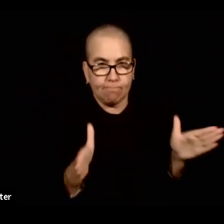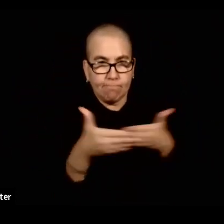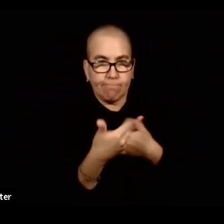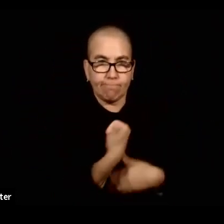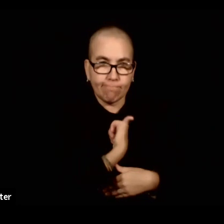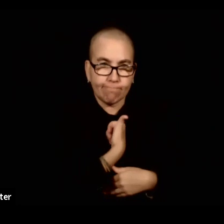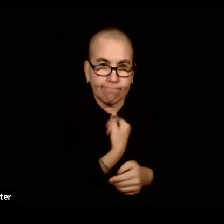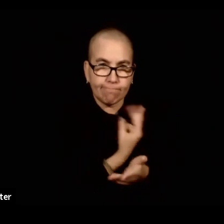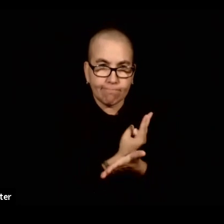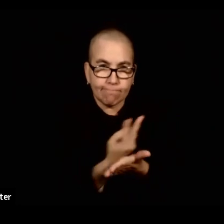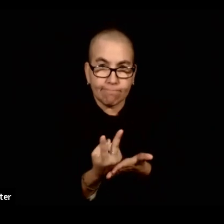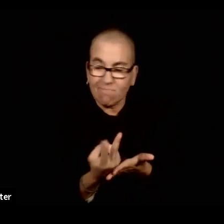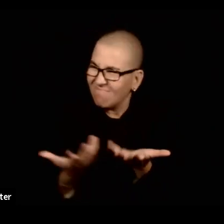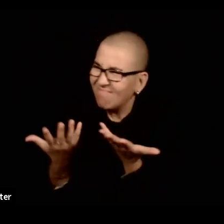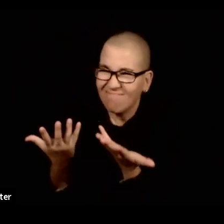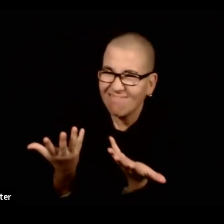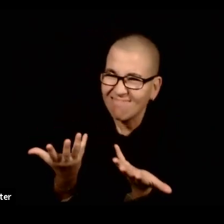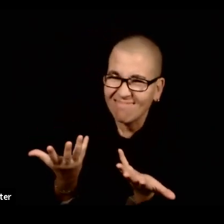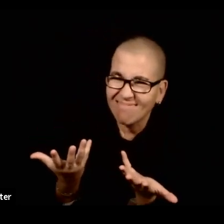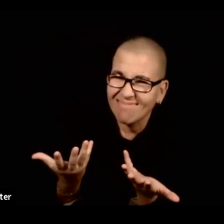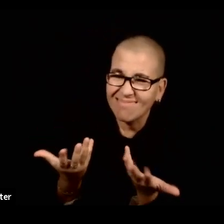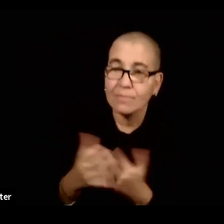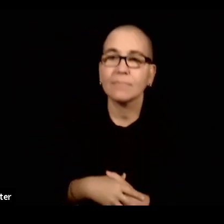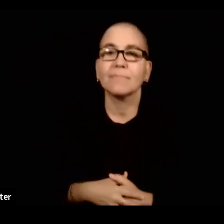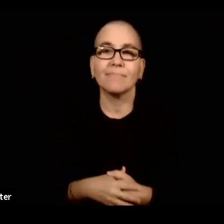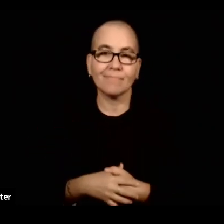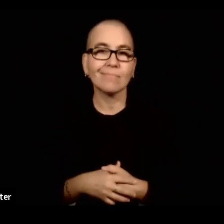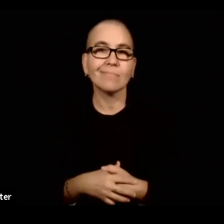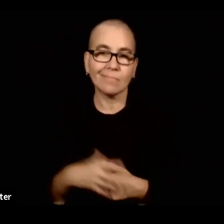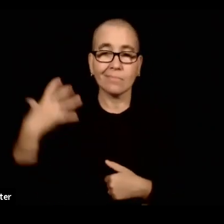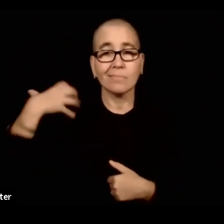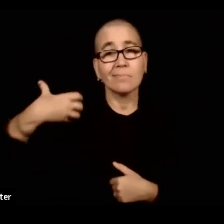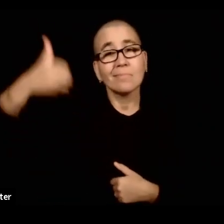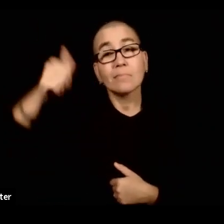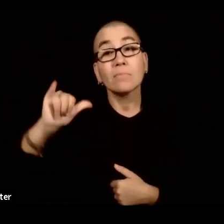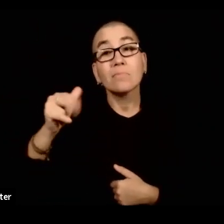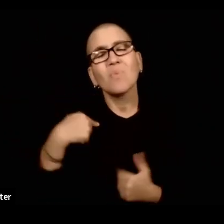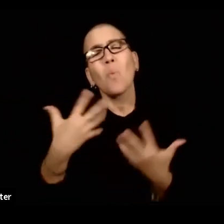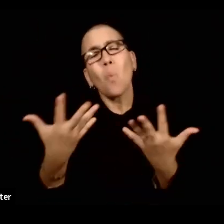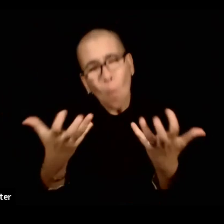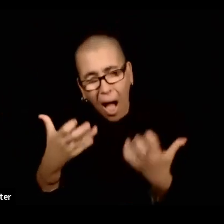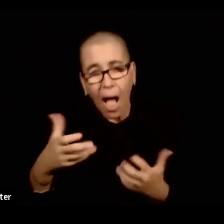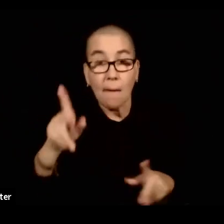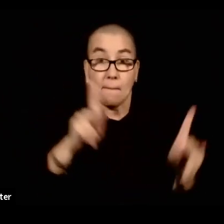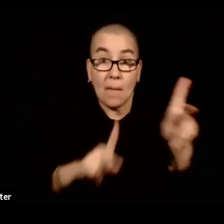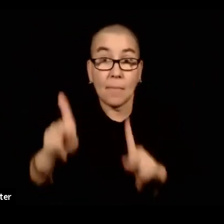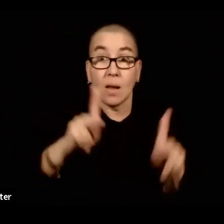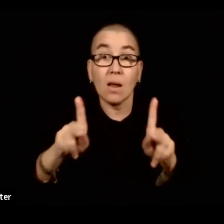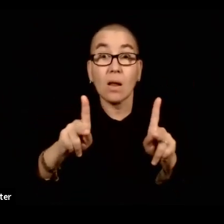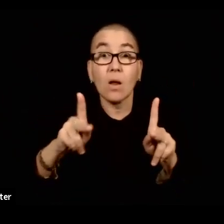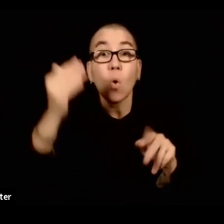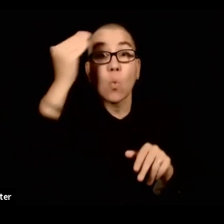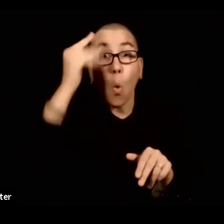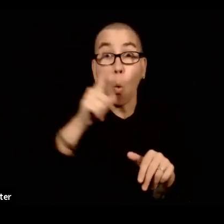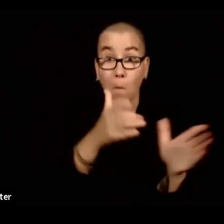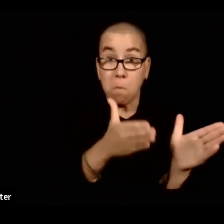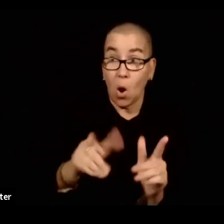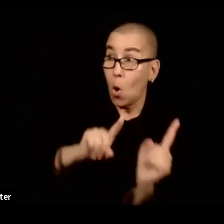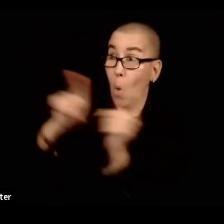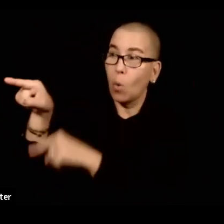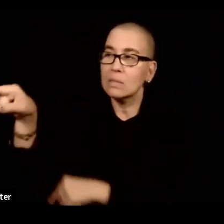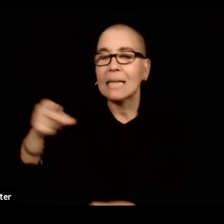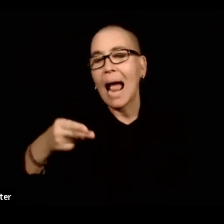encourage people to be aware of the risk environment and be aware of, perhaps some of the events that are associated, maybe